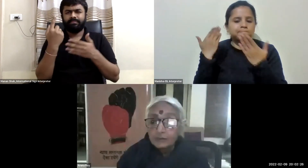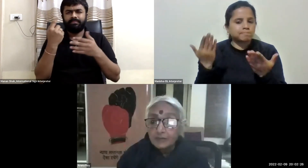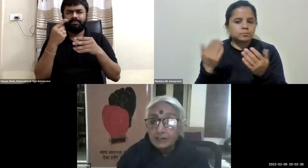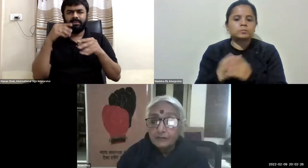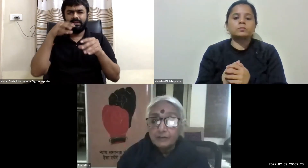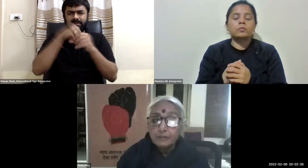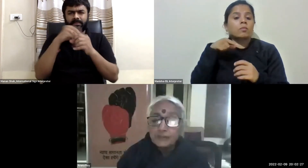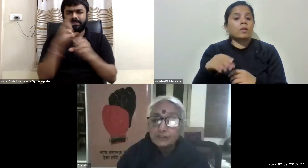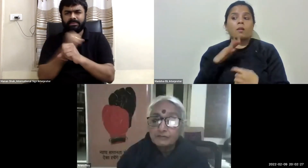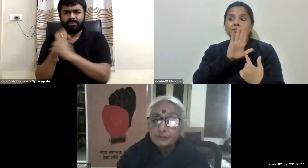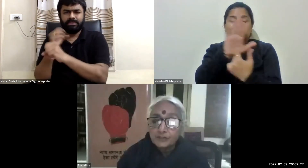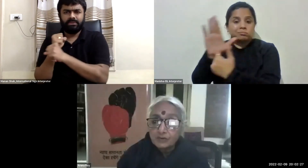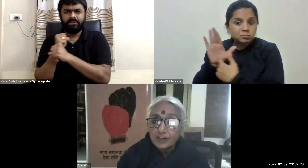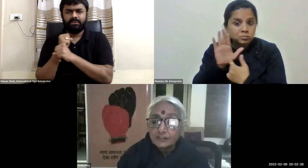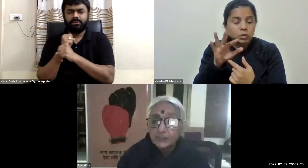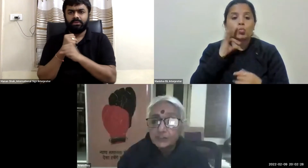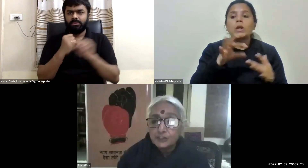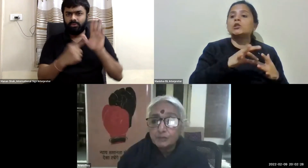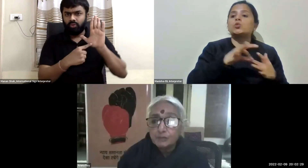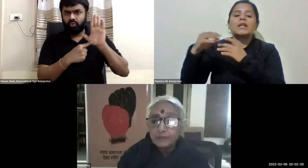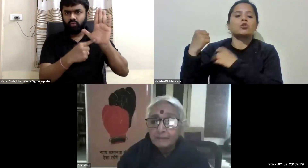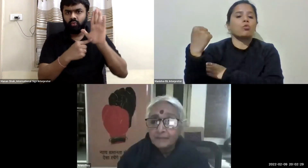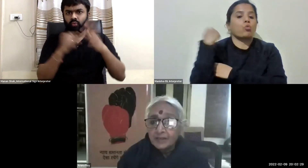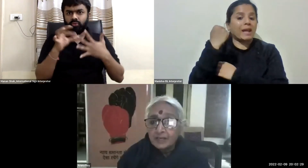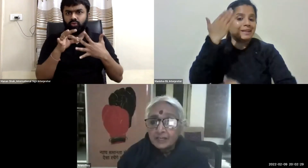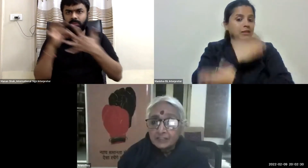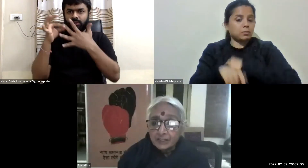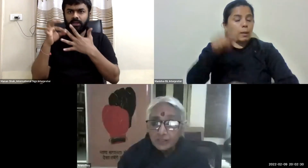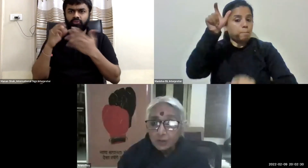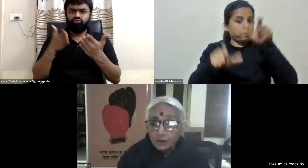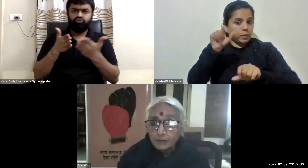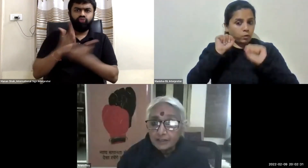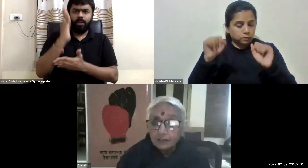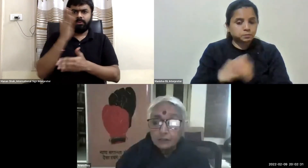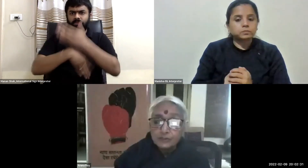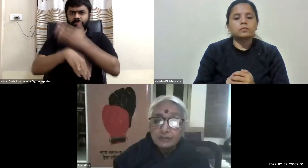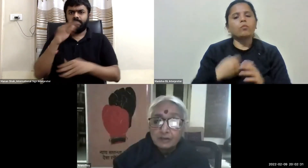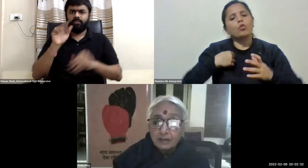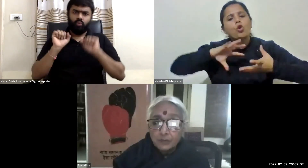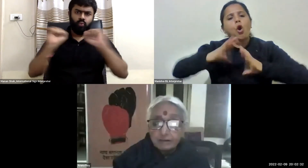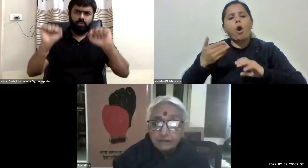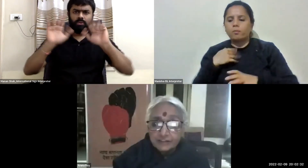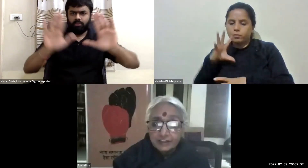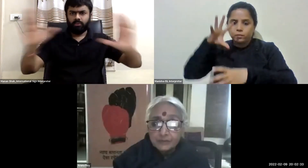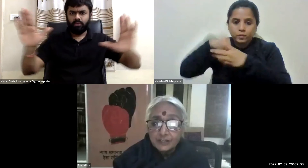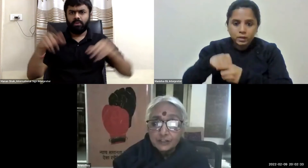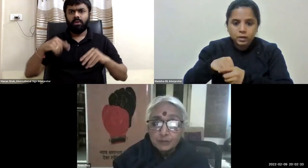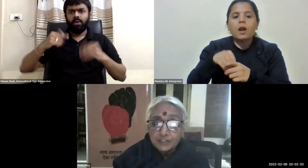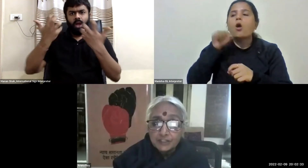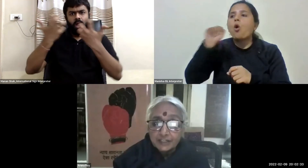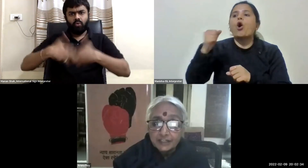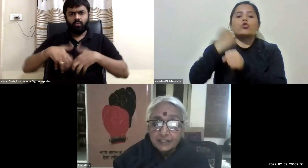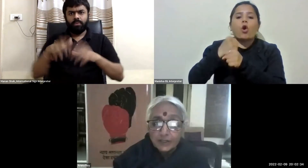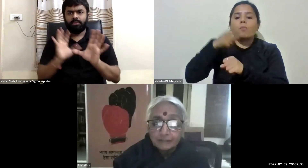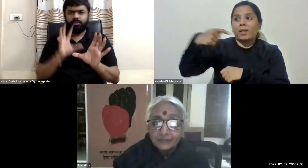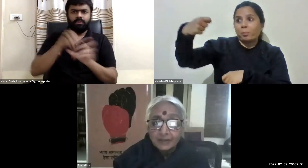campaign for the meaningful implementation of special rights for the disabled people, such as automatic inclusion in welfare schemes, needs to be